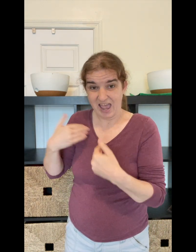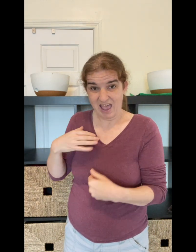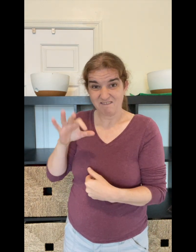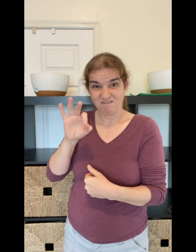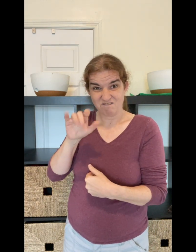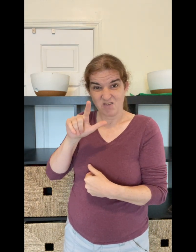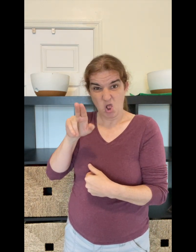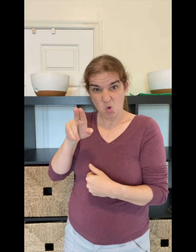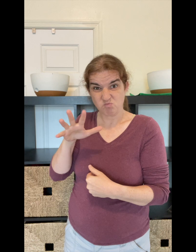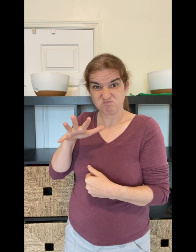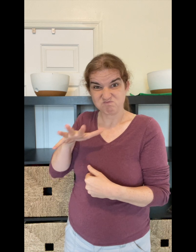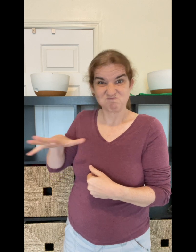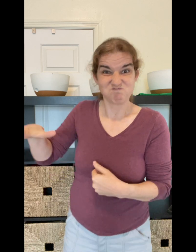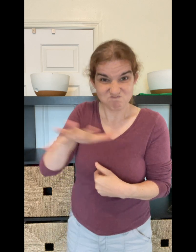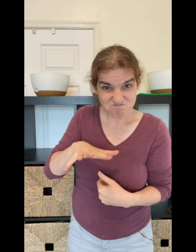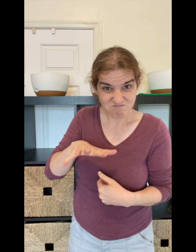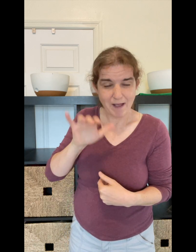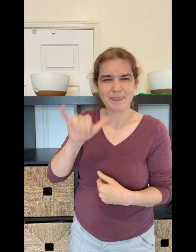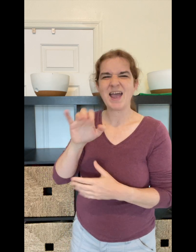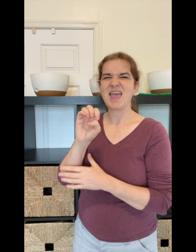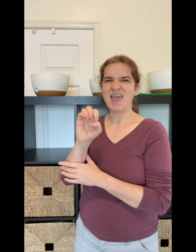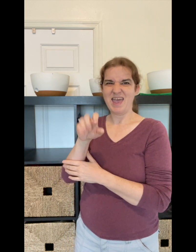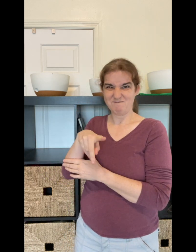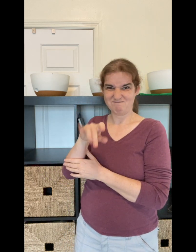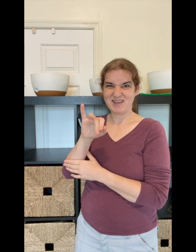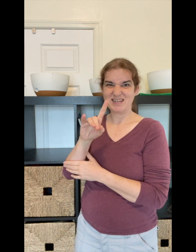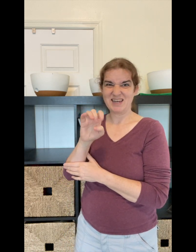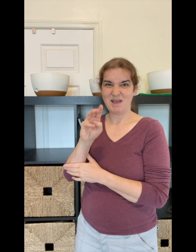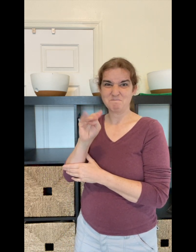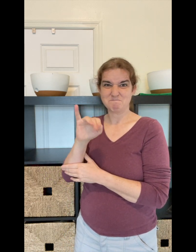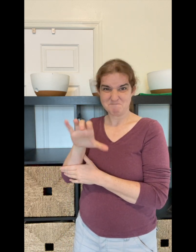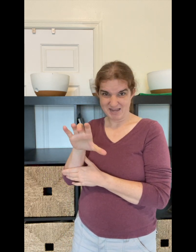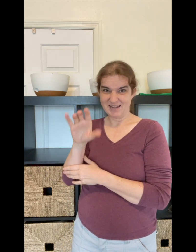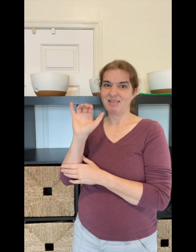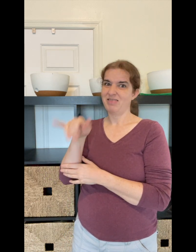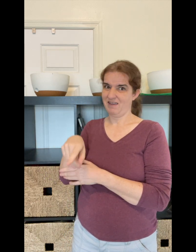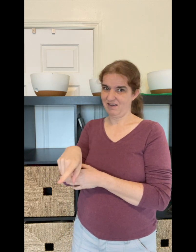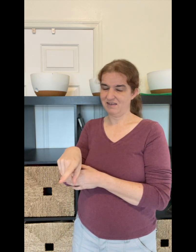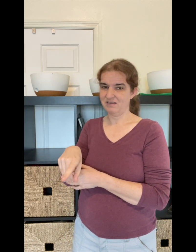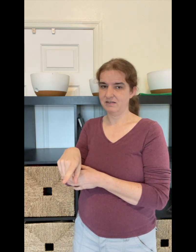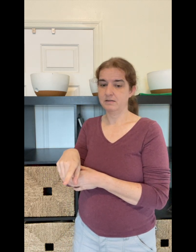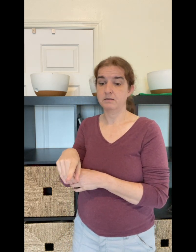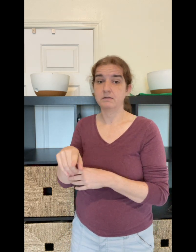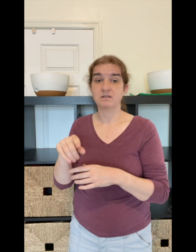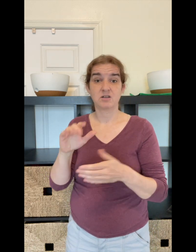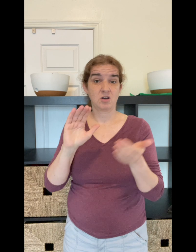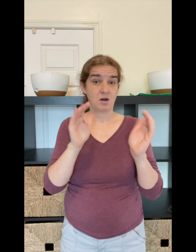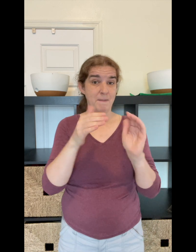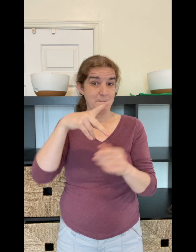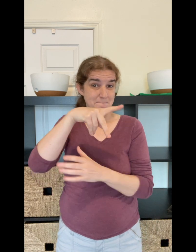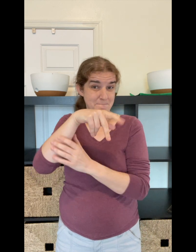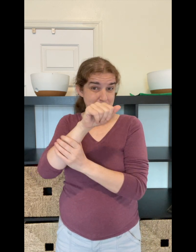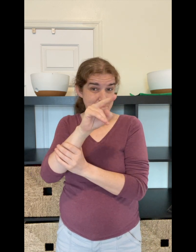this town, there's the flu all over. That could be an epidemic. Compared